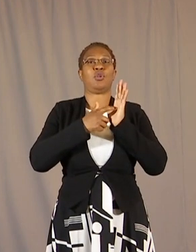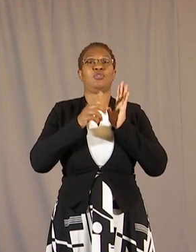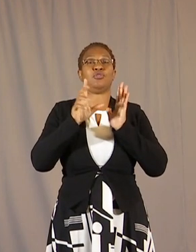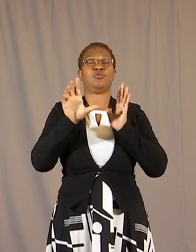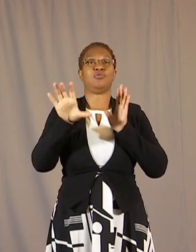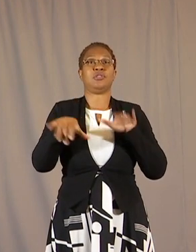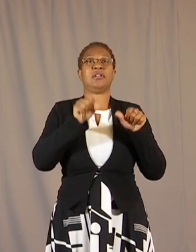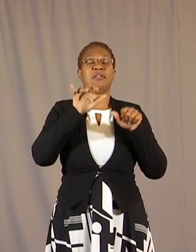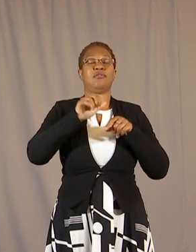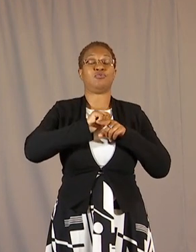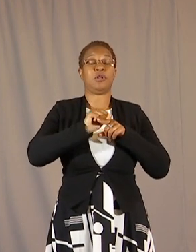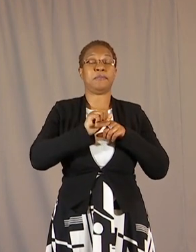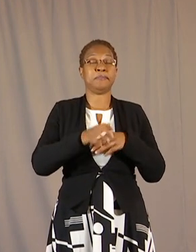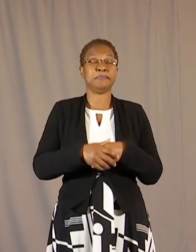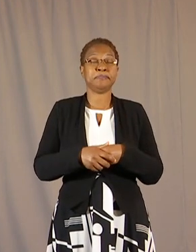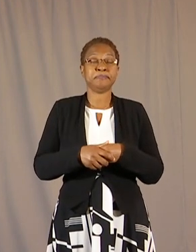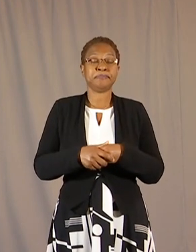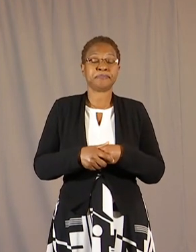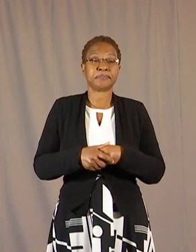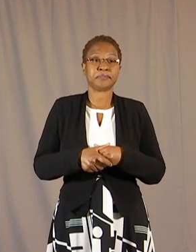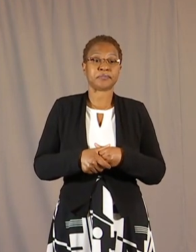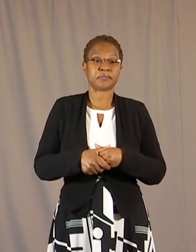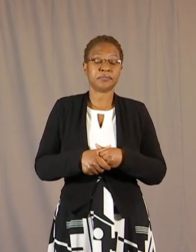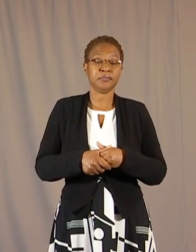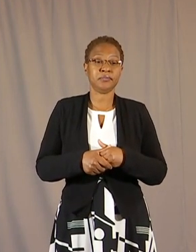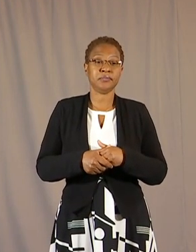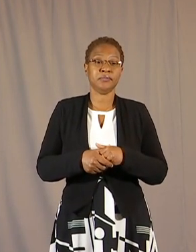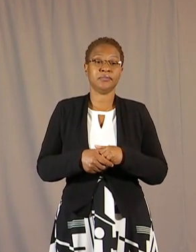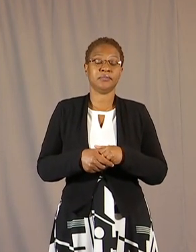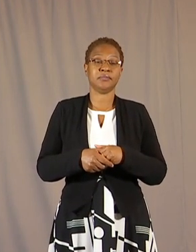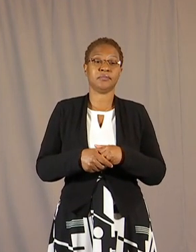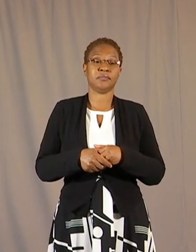maybe even more important, is the